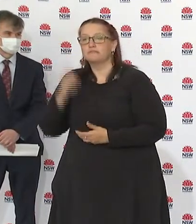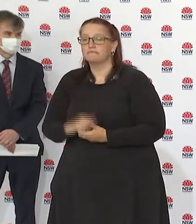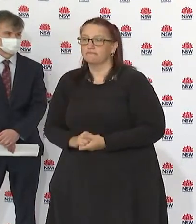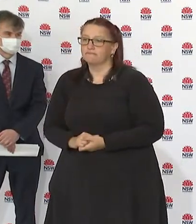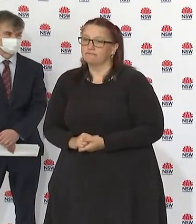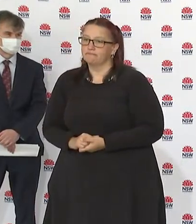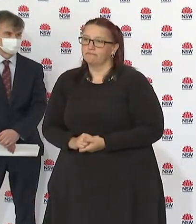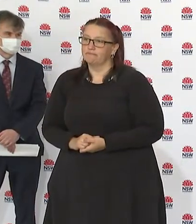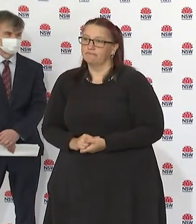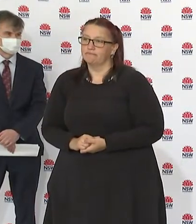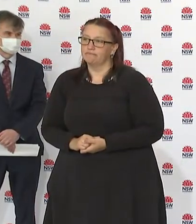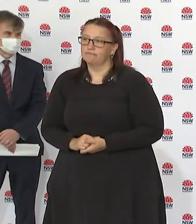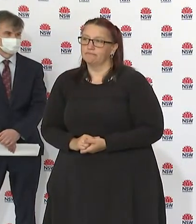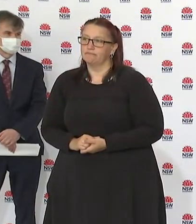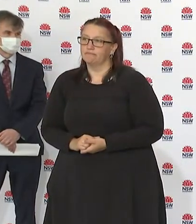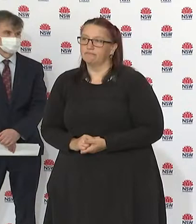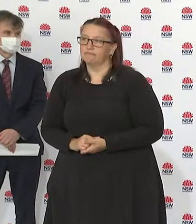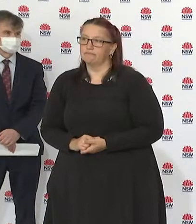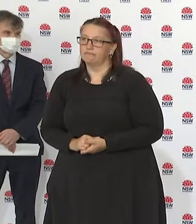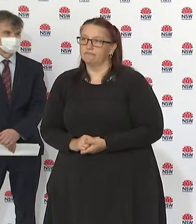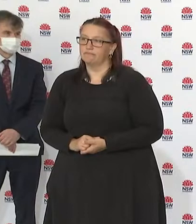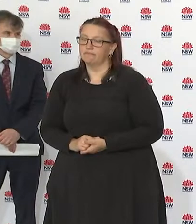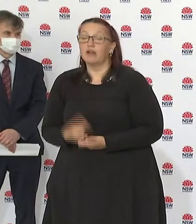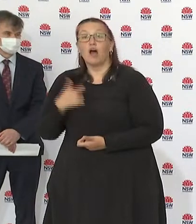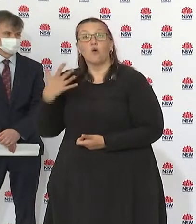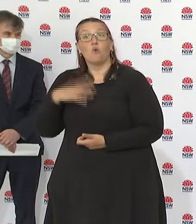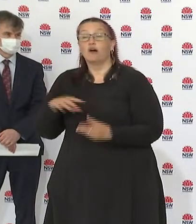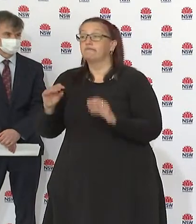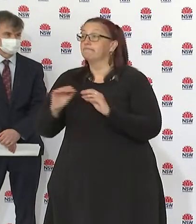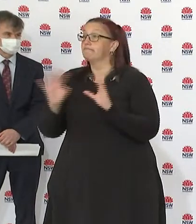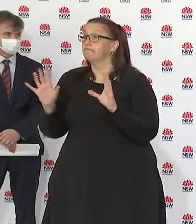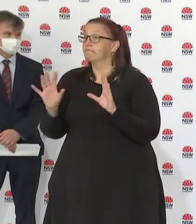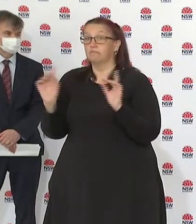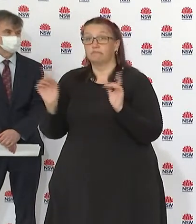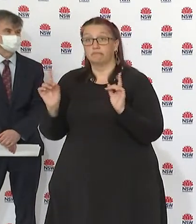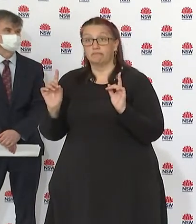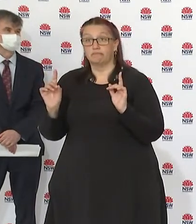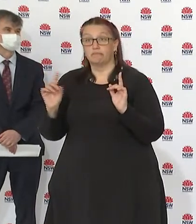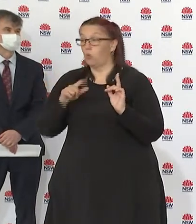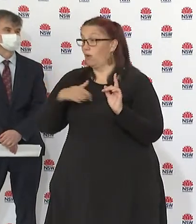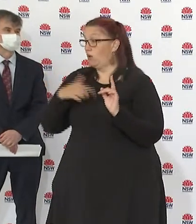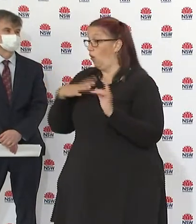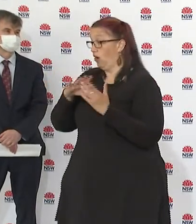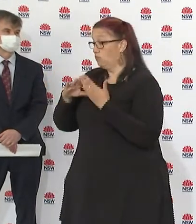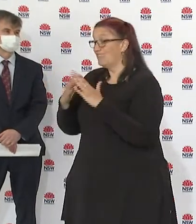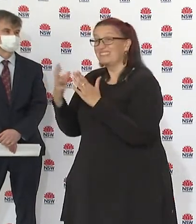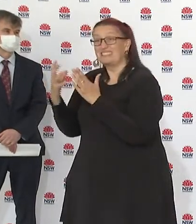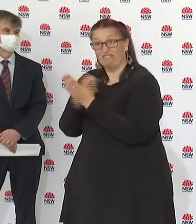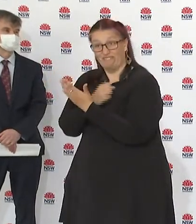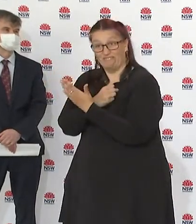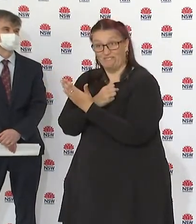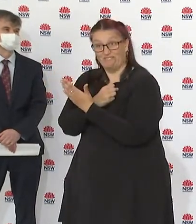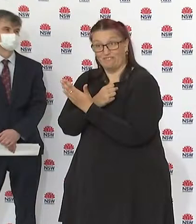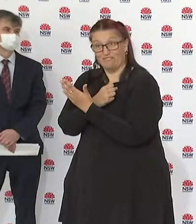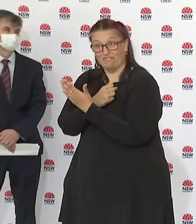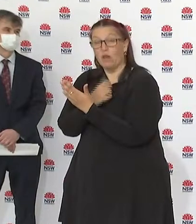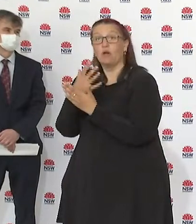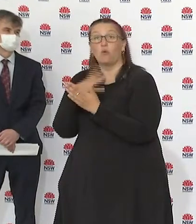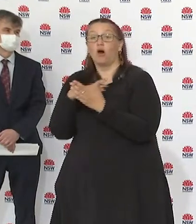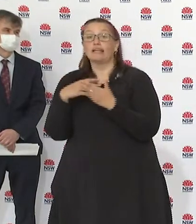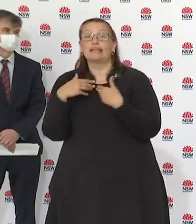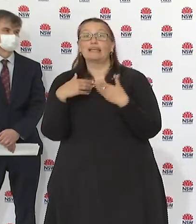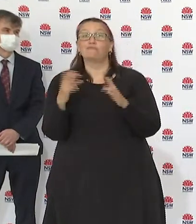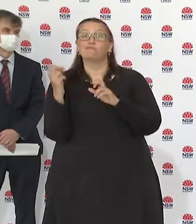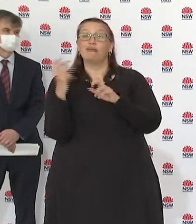at every opportunity, we will look to have our community stay as safe as possible, but also provide those freedoms as quickly